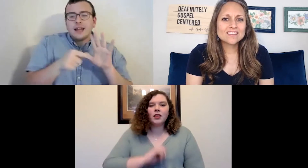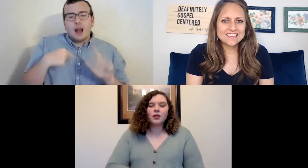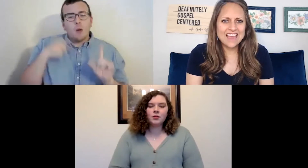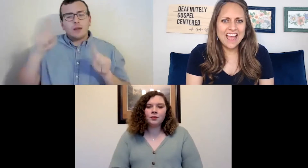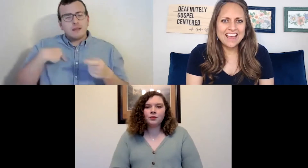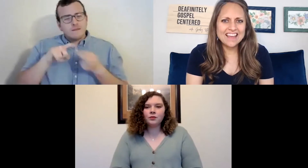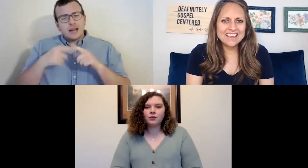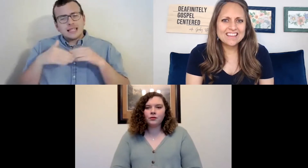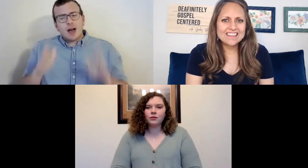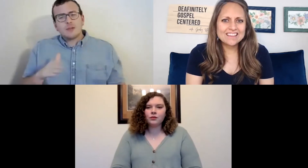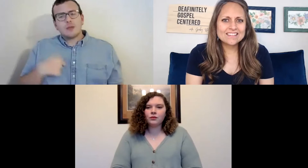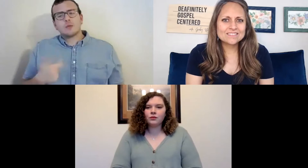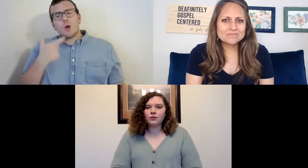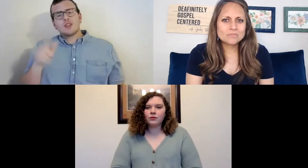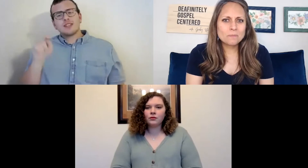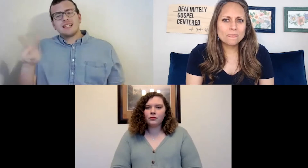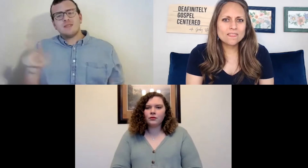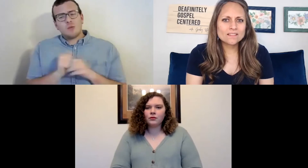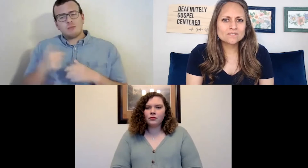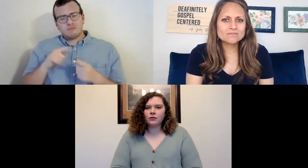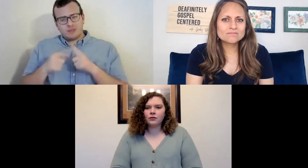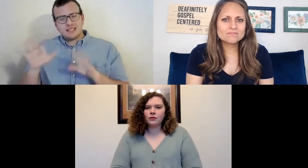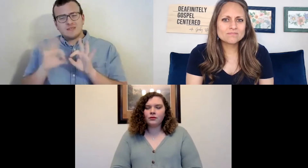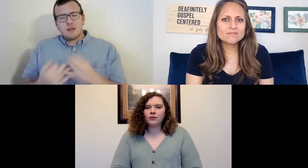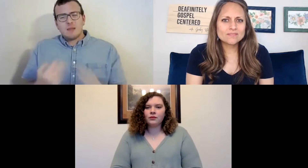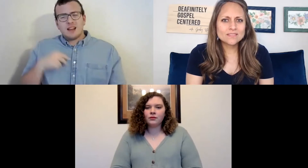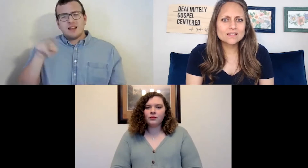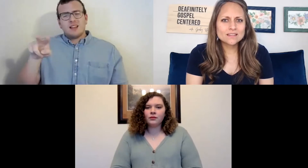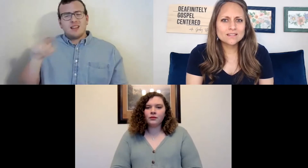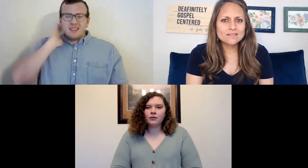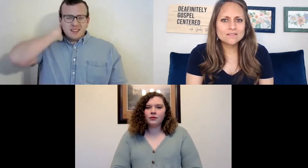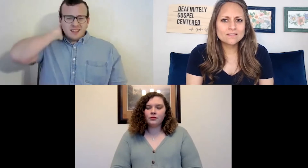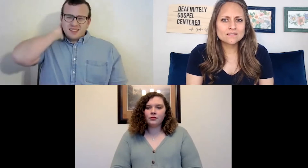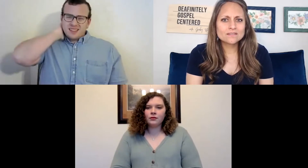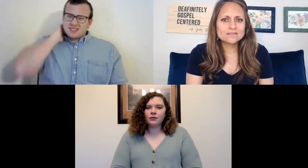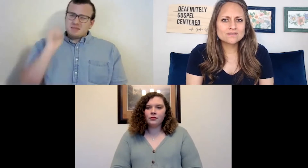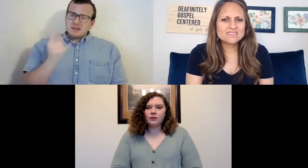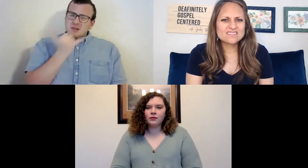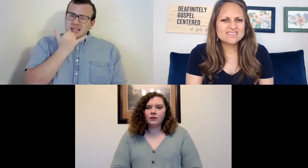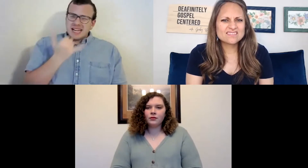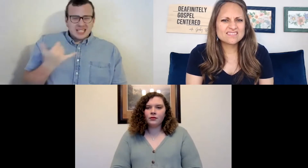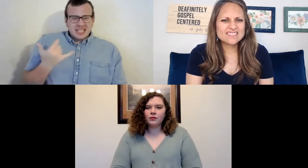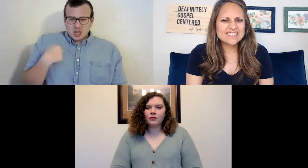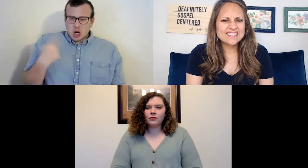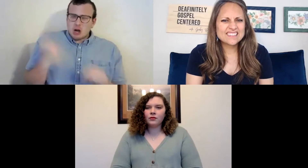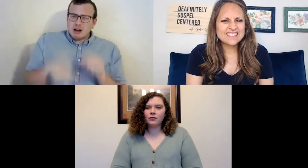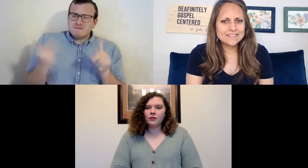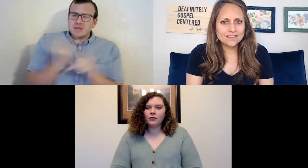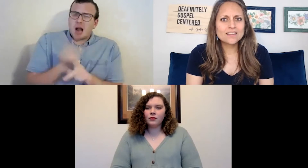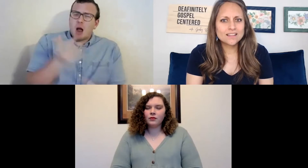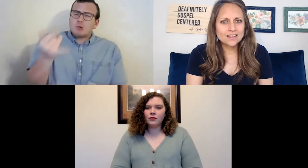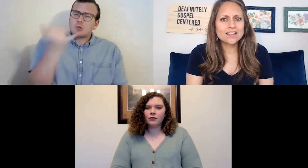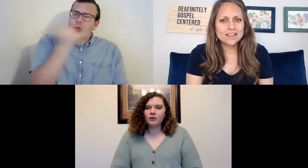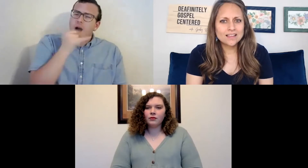with my friend and his family. And I was watching, I'm like, something's wrong. I couldn't necessarily figure out what was wrong with the TV. I was like, the TV's